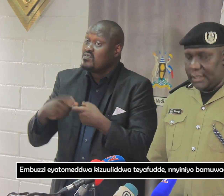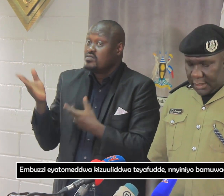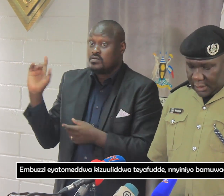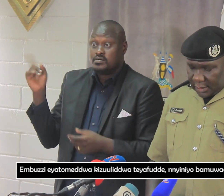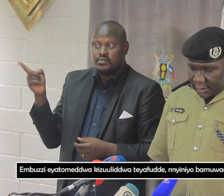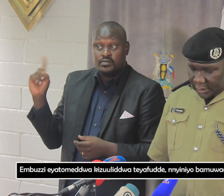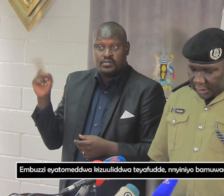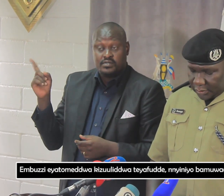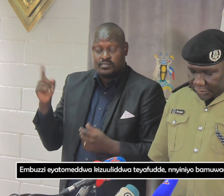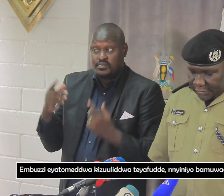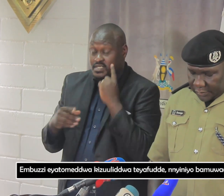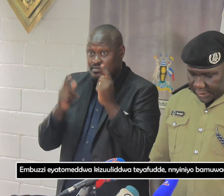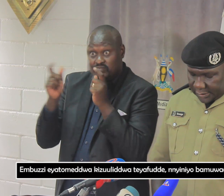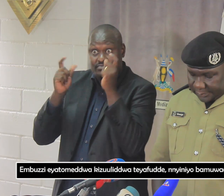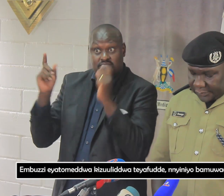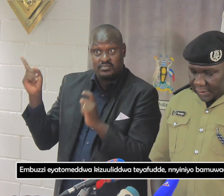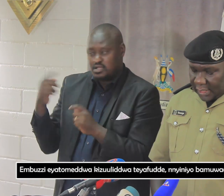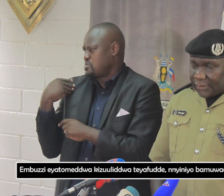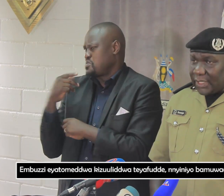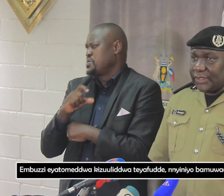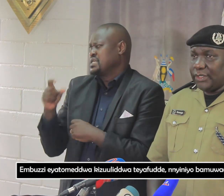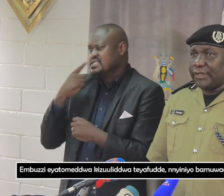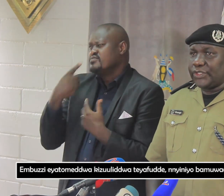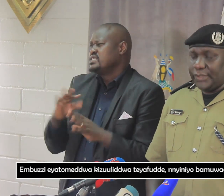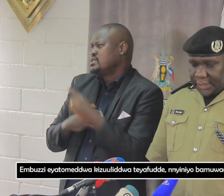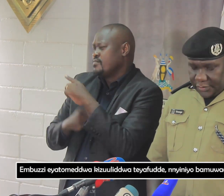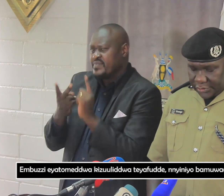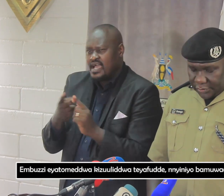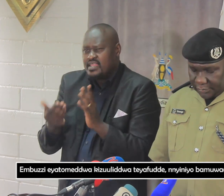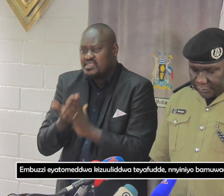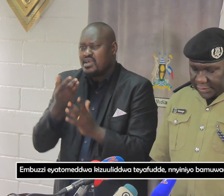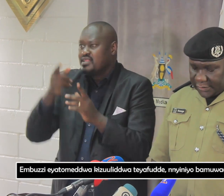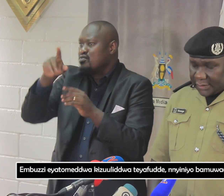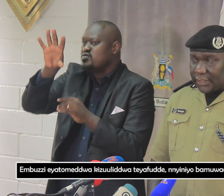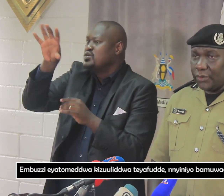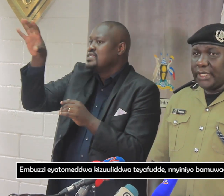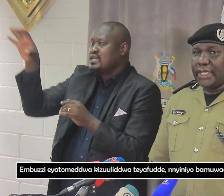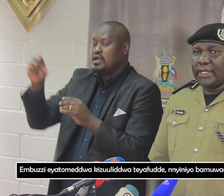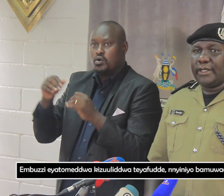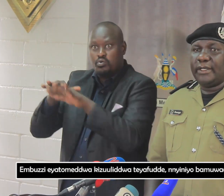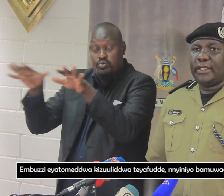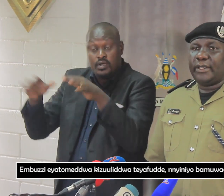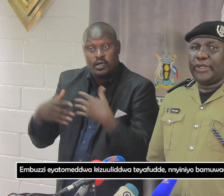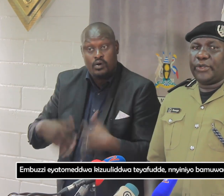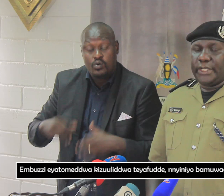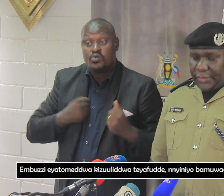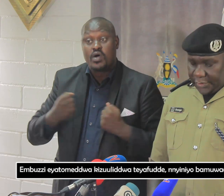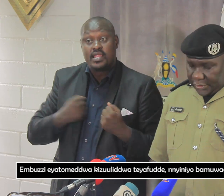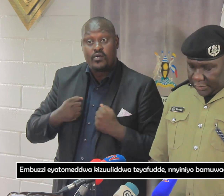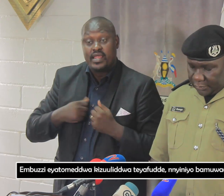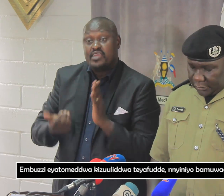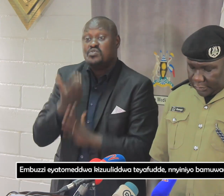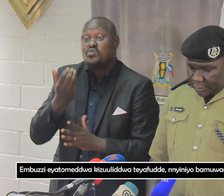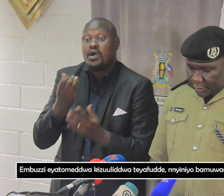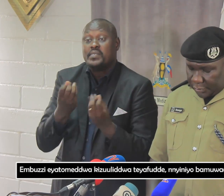in the course of the week, as well as new infections in the region. For instance, in Rwanda, they recorded 3